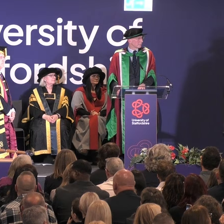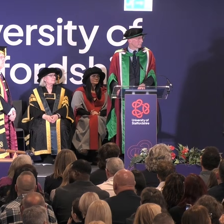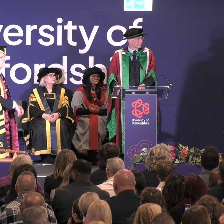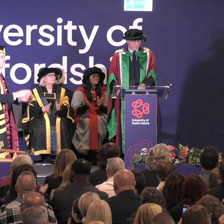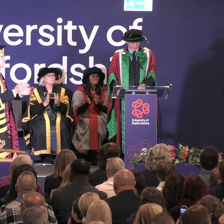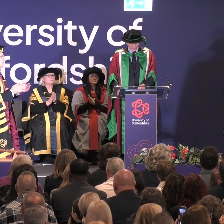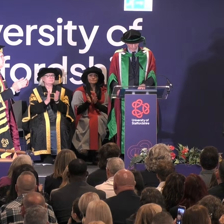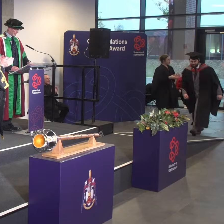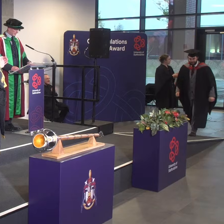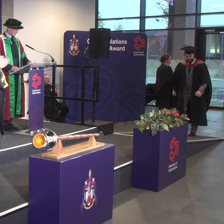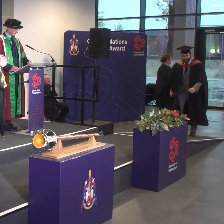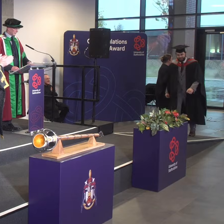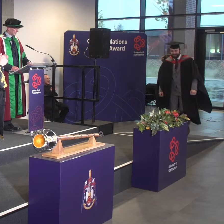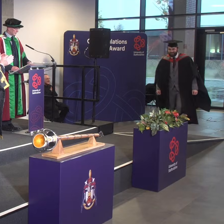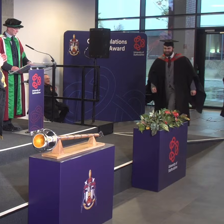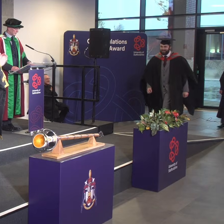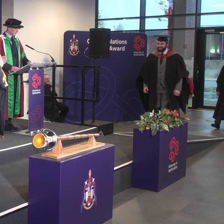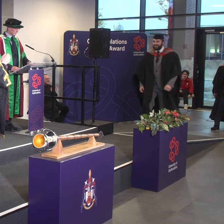Mingay.